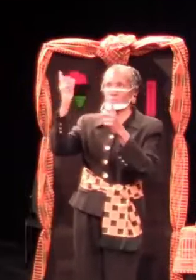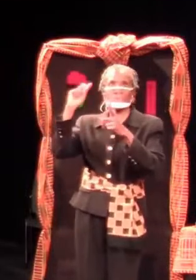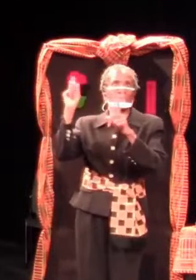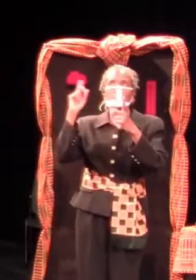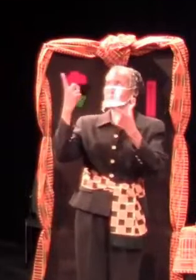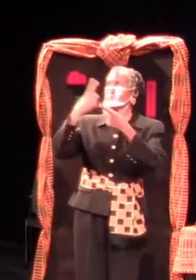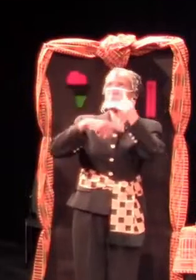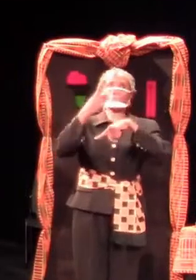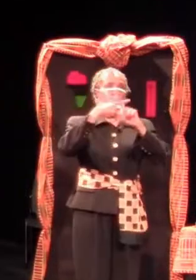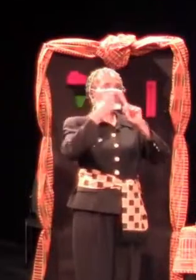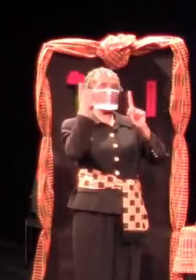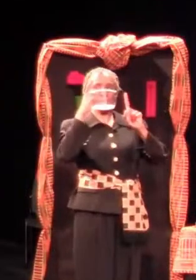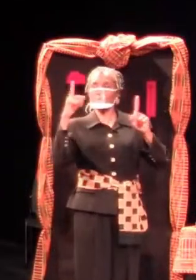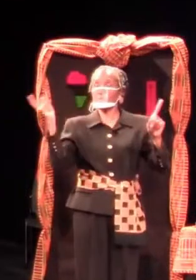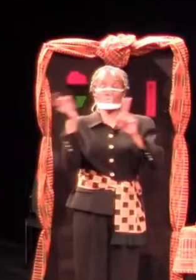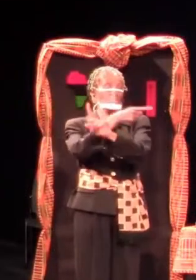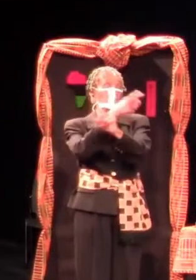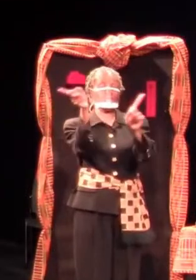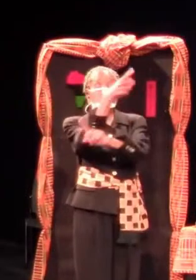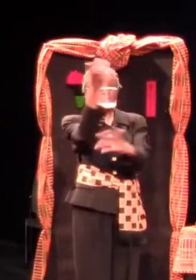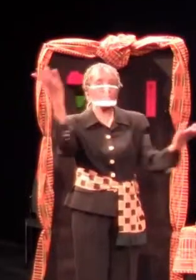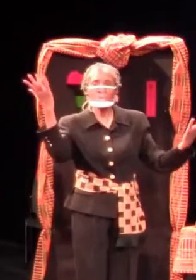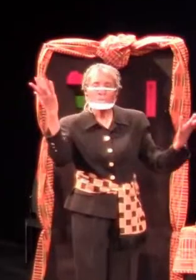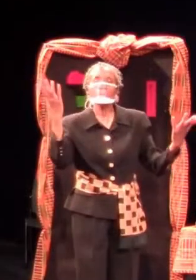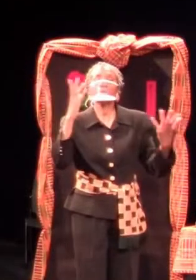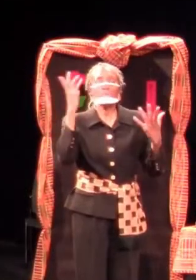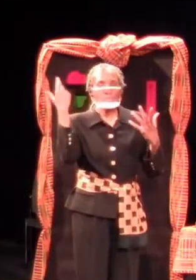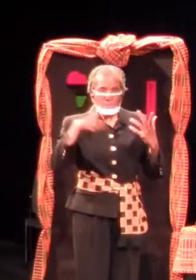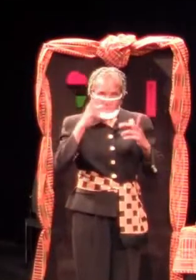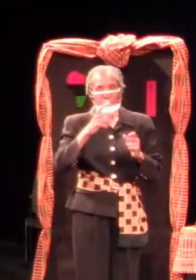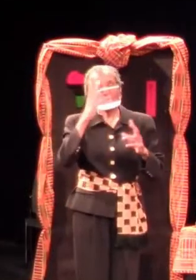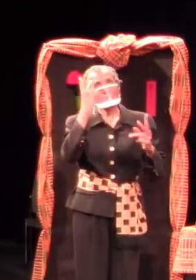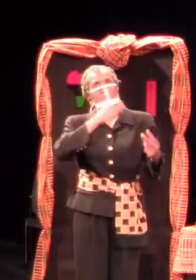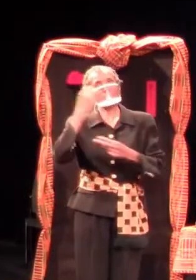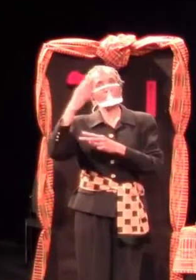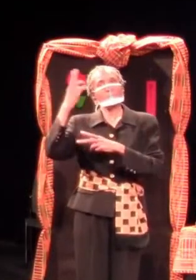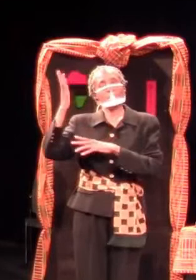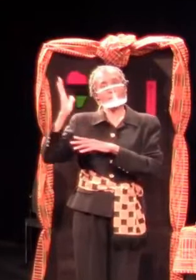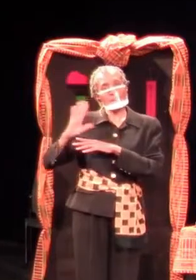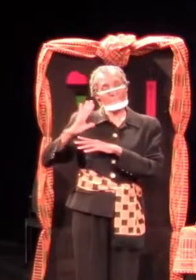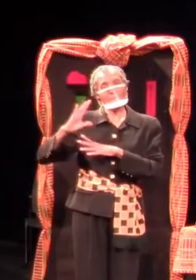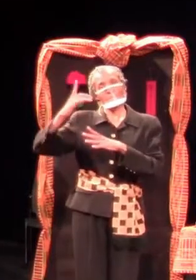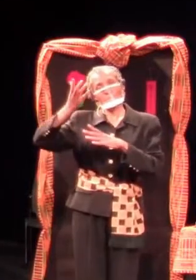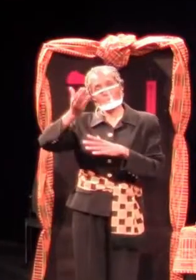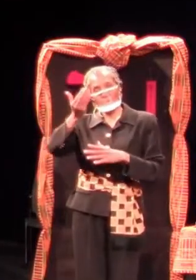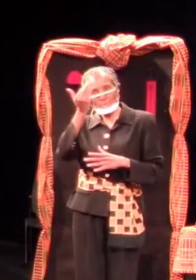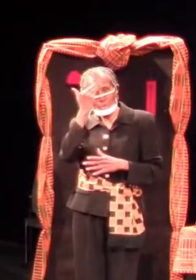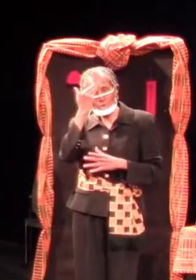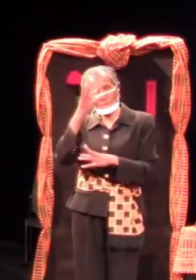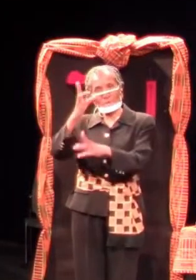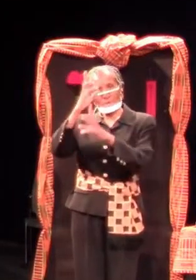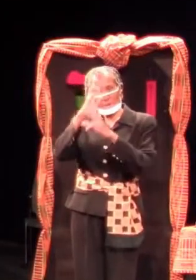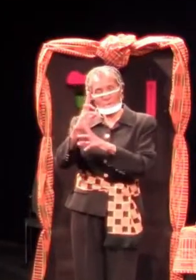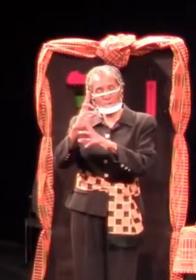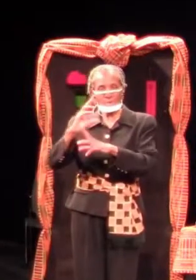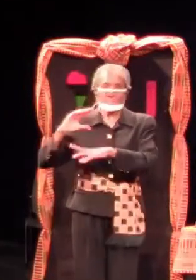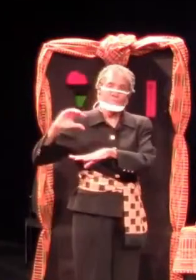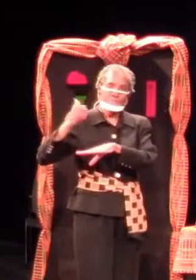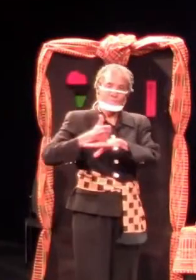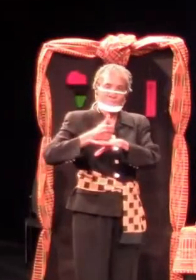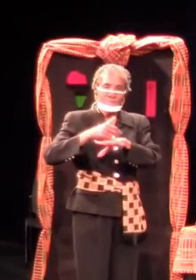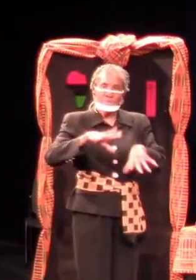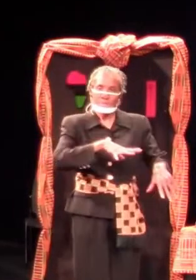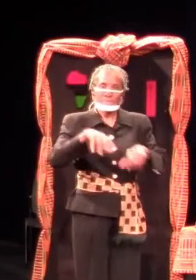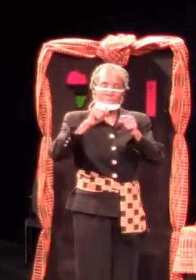going. That is our task, to know our past and honor it, and to imagine our good future and to forge it.